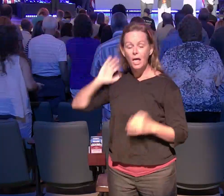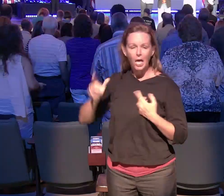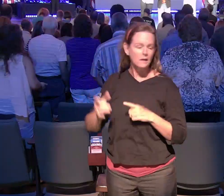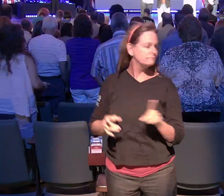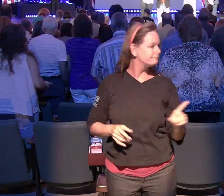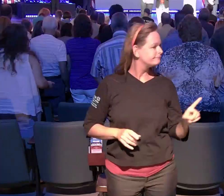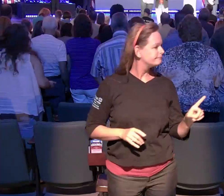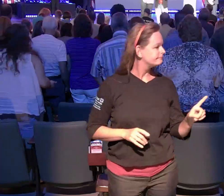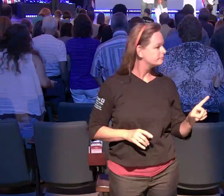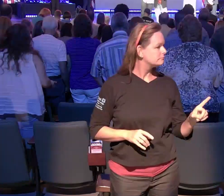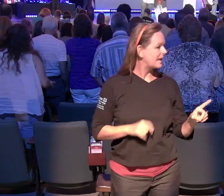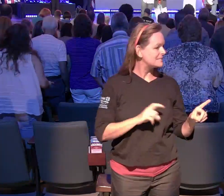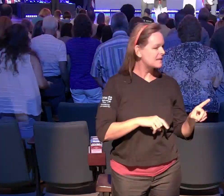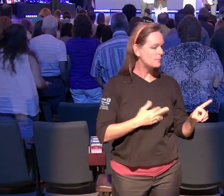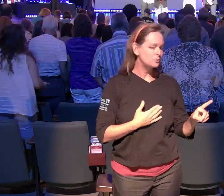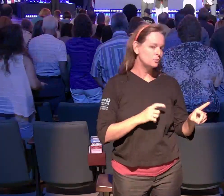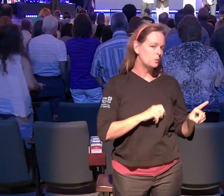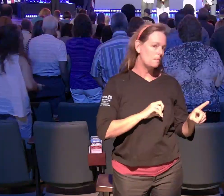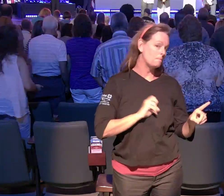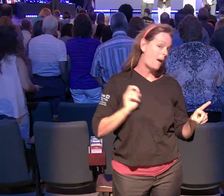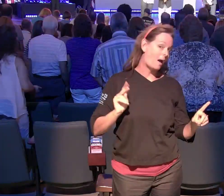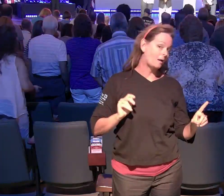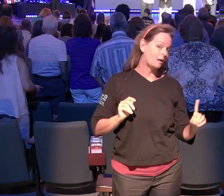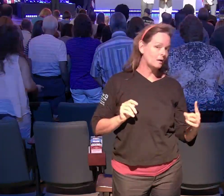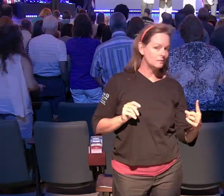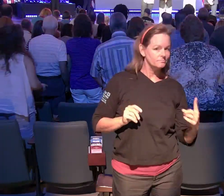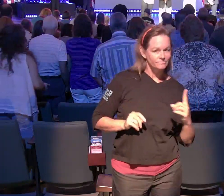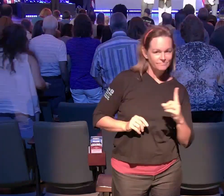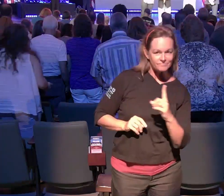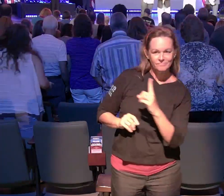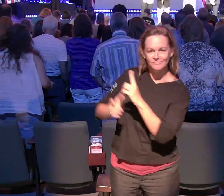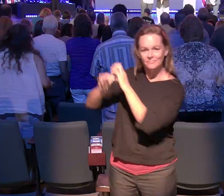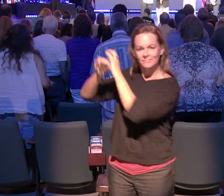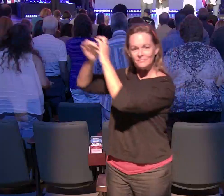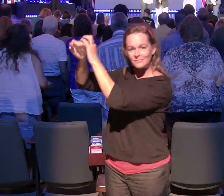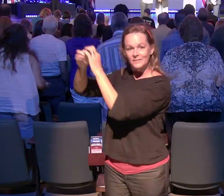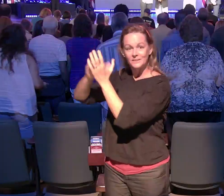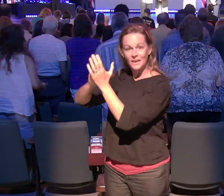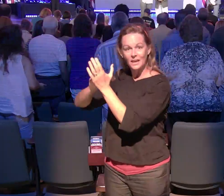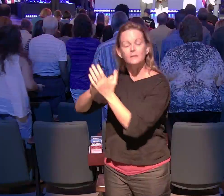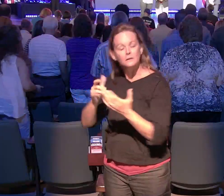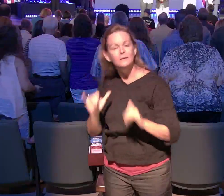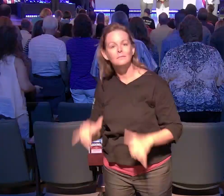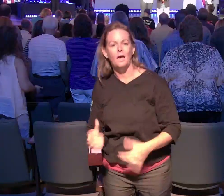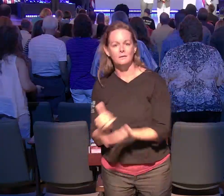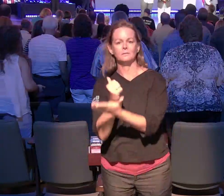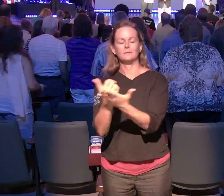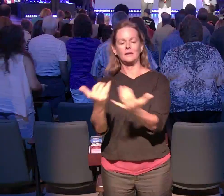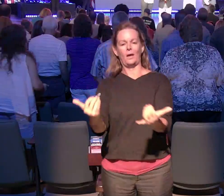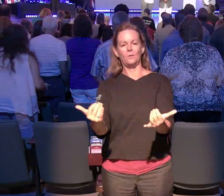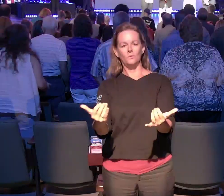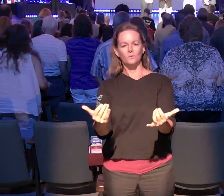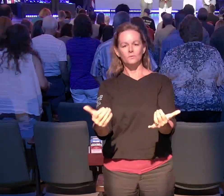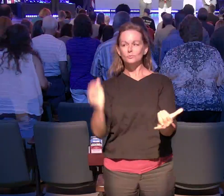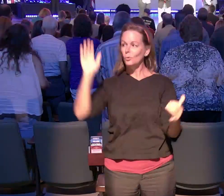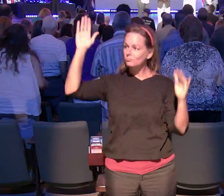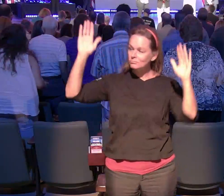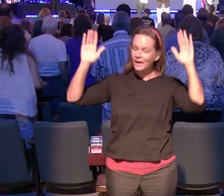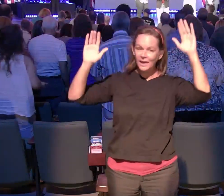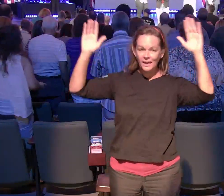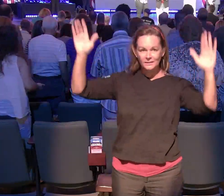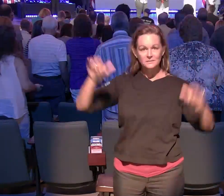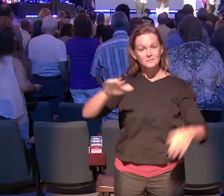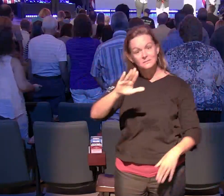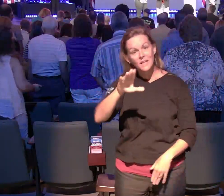would you just raise your hand and say, "But Pastor, that's me. I know I can't experience peace today without a relationship with Jesus Christ." Yes, yes, I see those